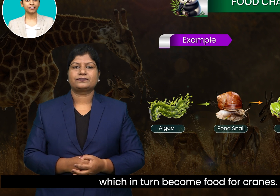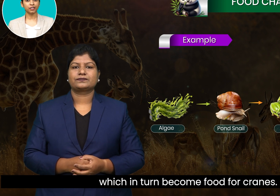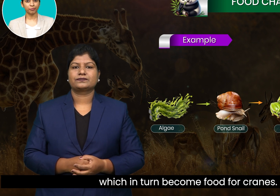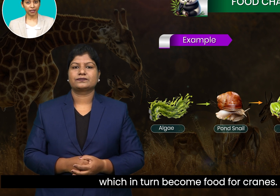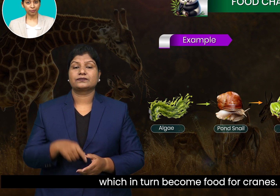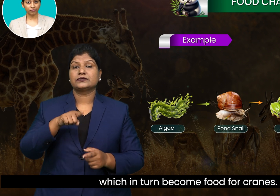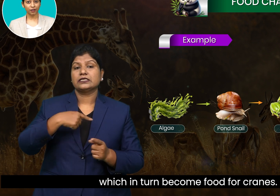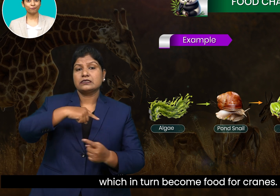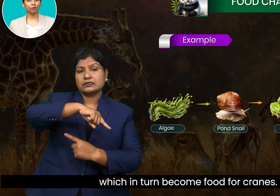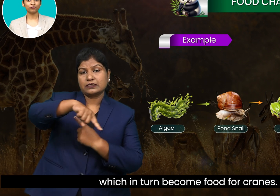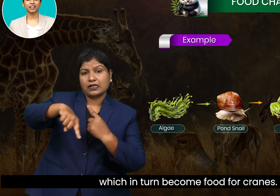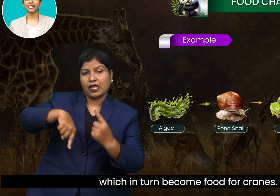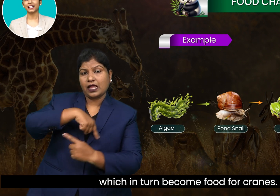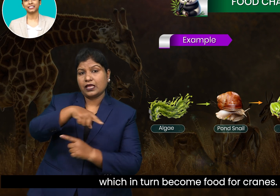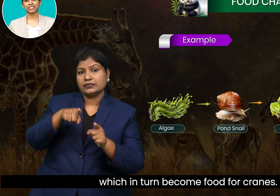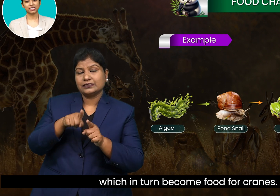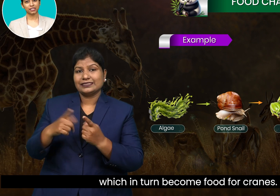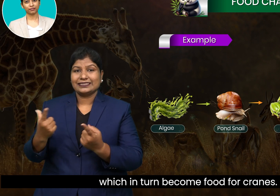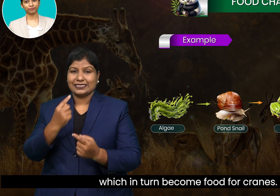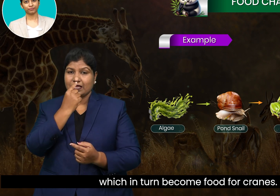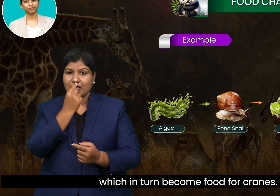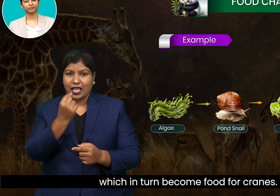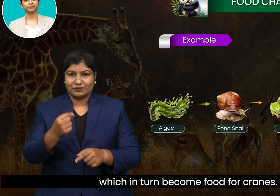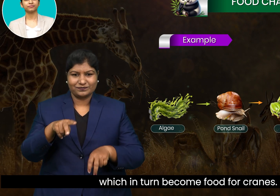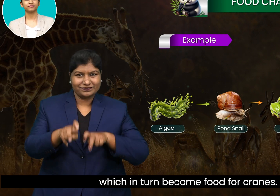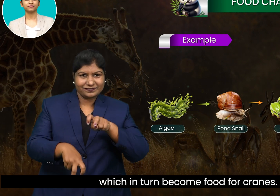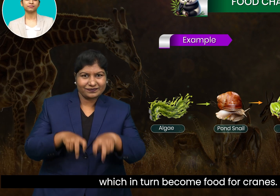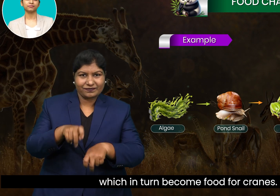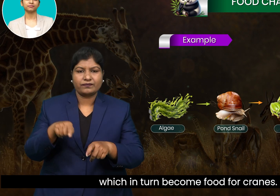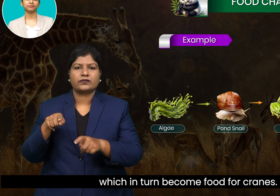which in turn become food for cranes.